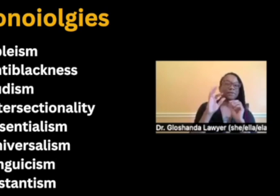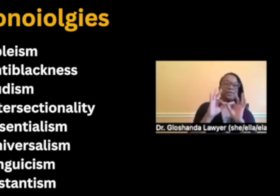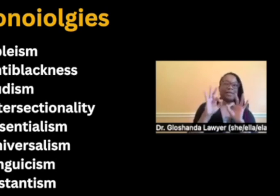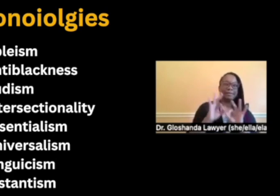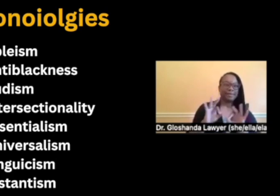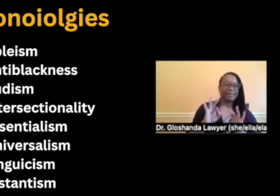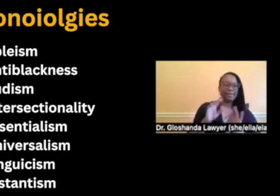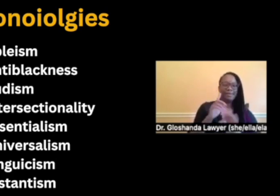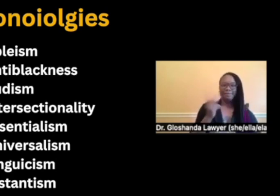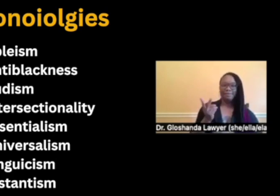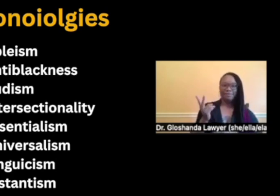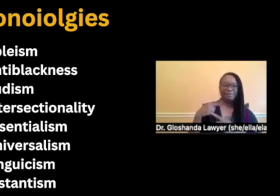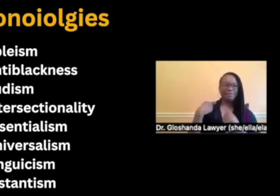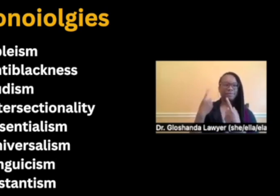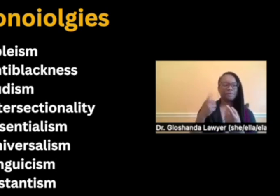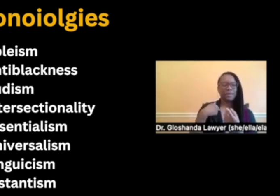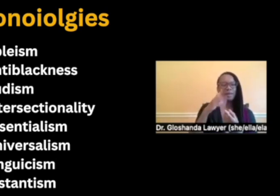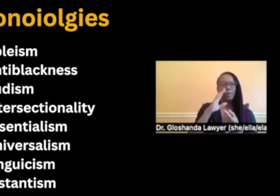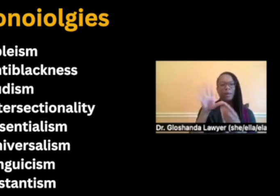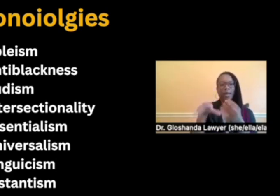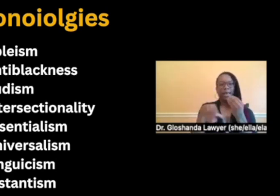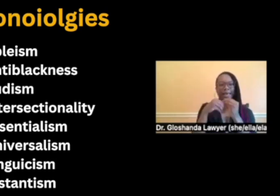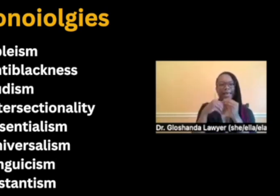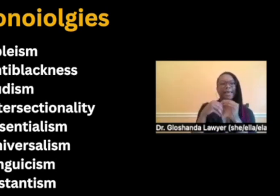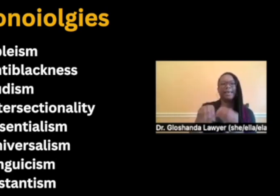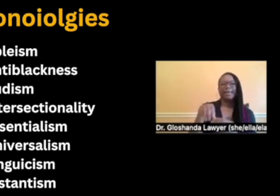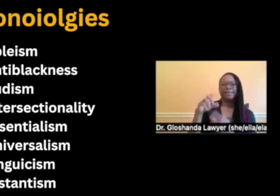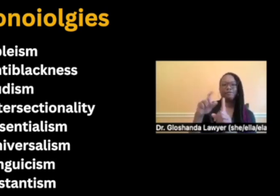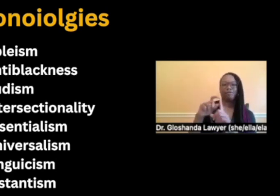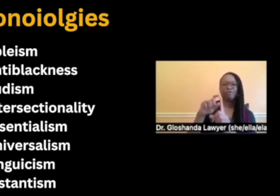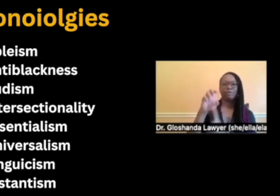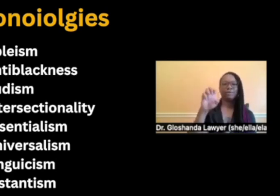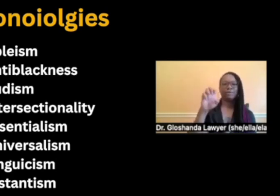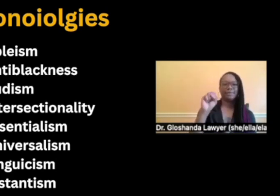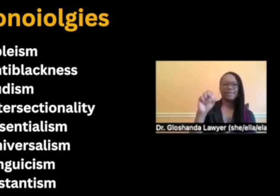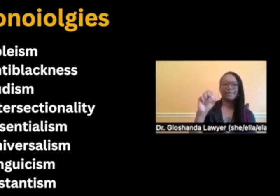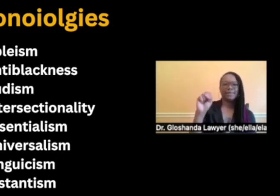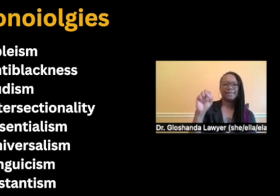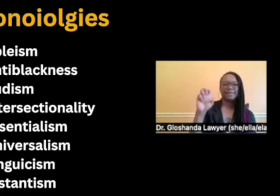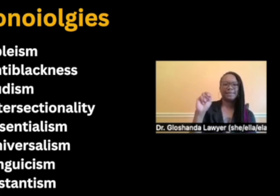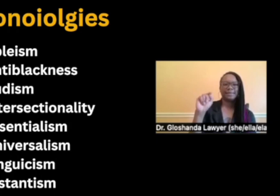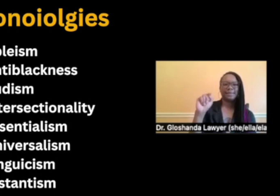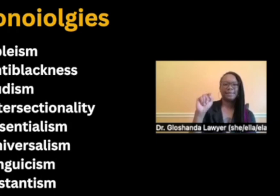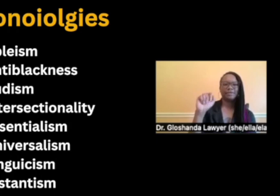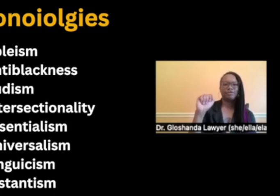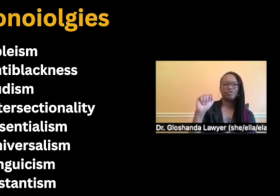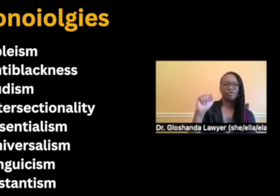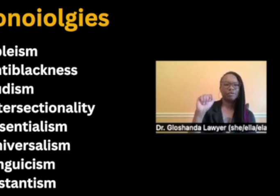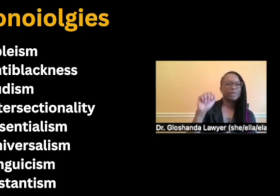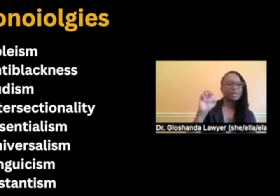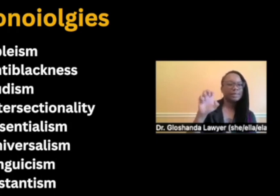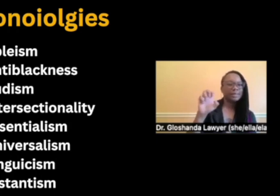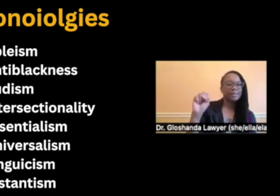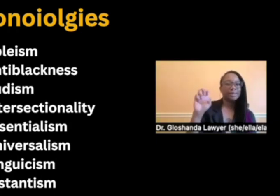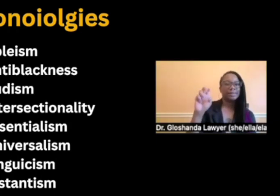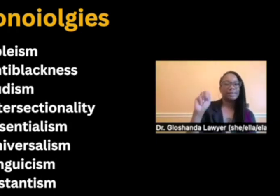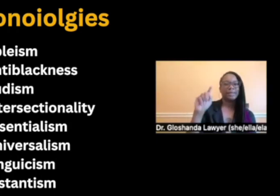This is Dr. Laurier. You all have given great explanations. I'd like to earn the tab. Essentialism is one